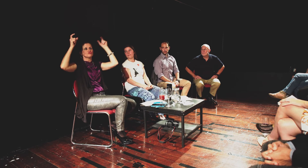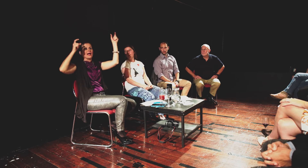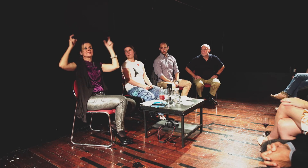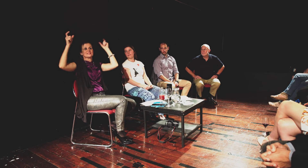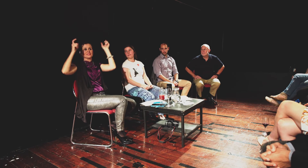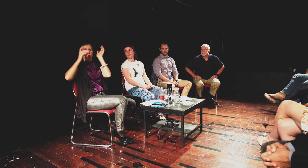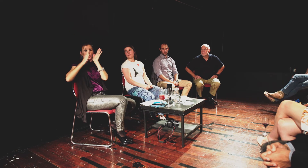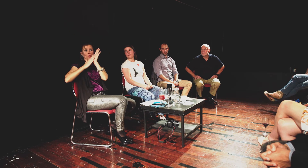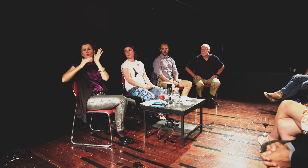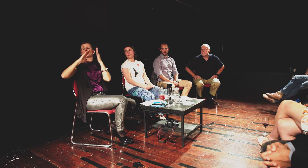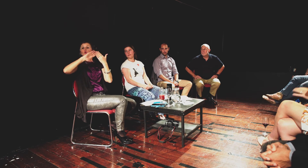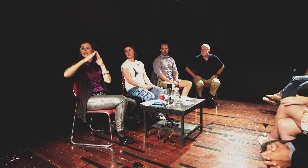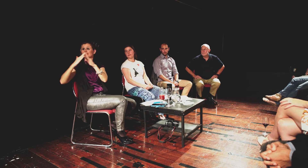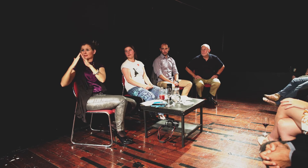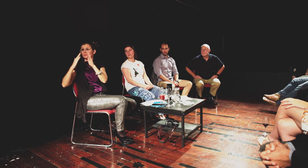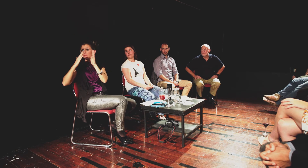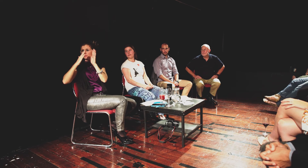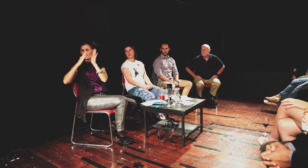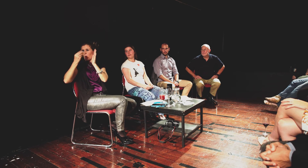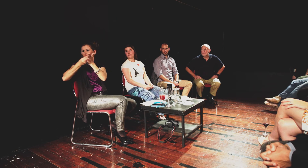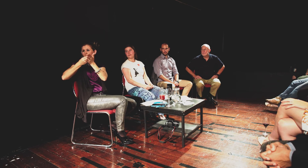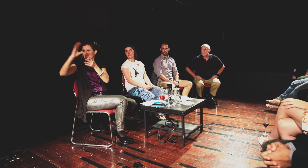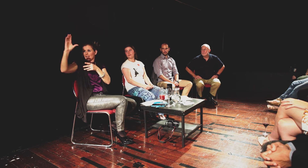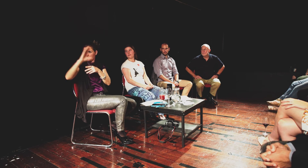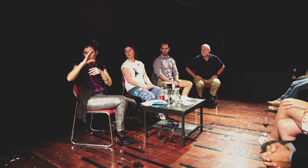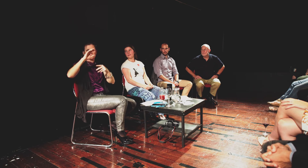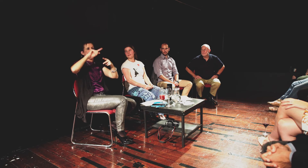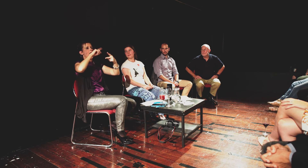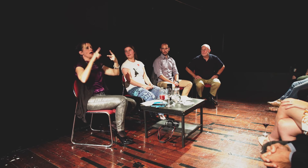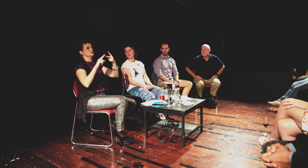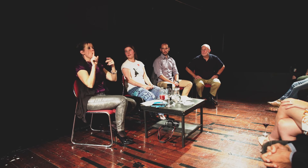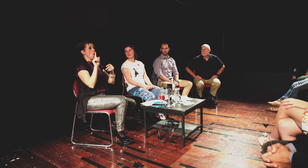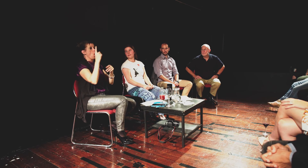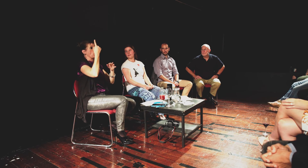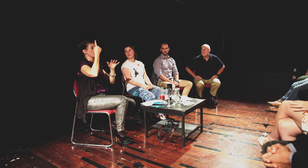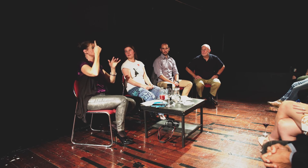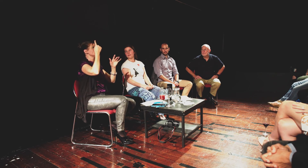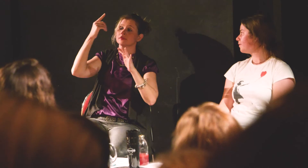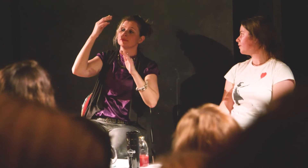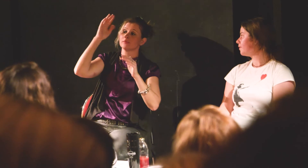funding from Creative New Zealand